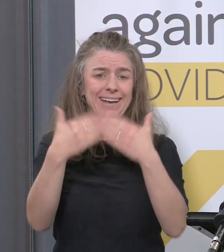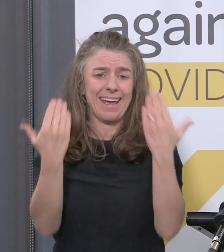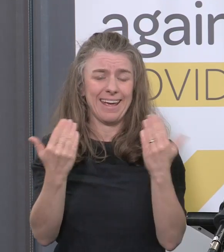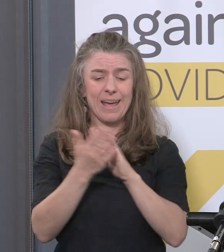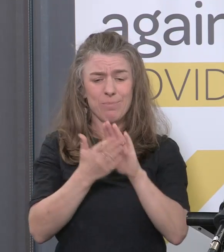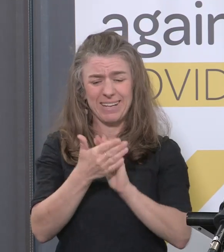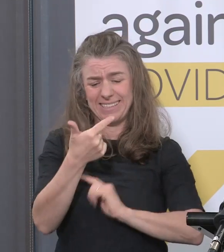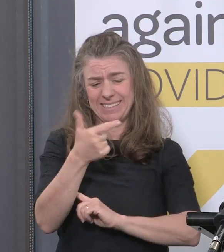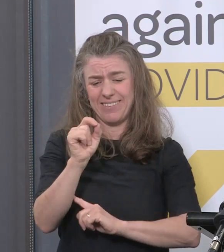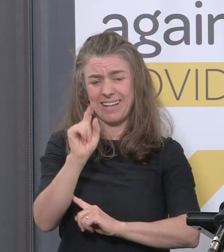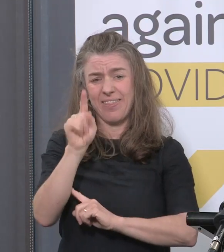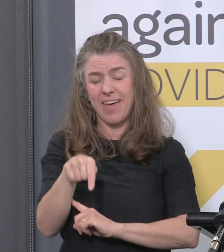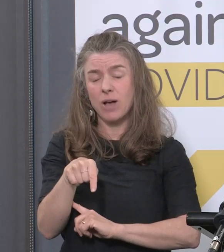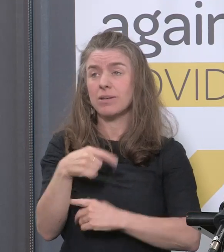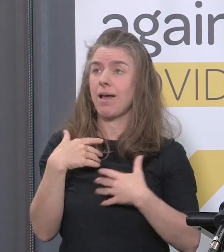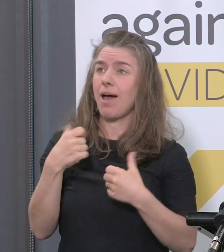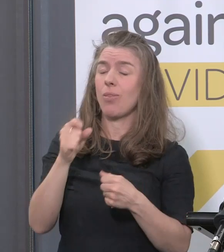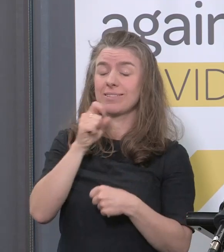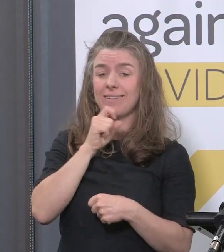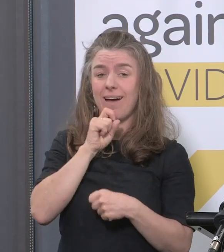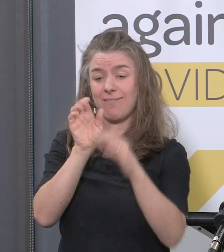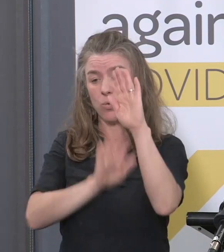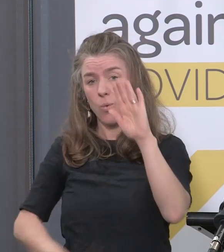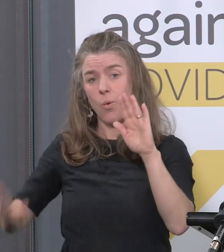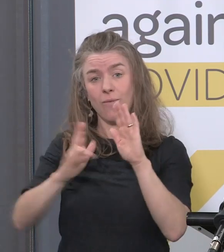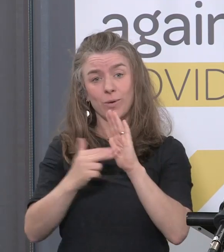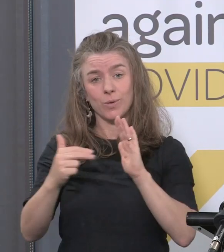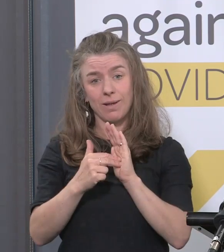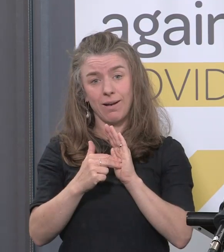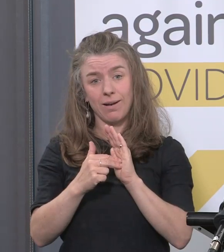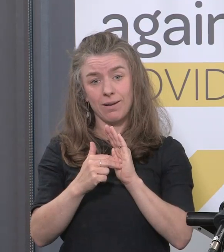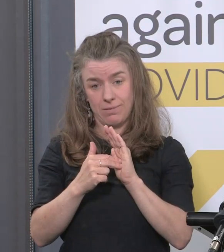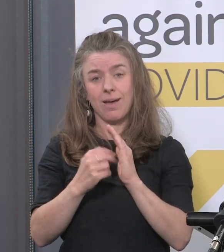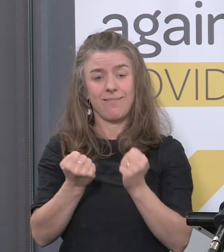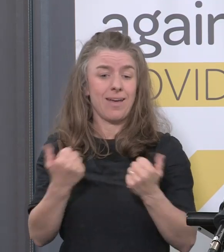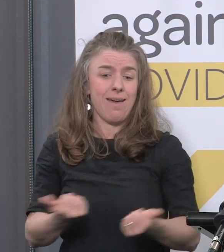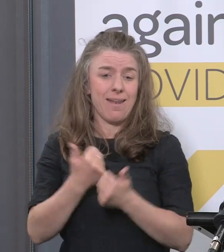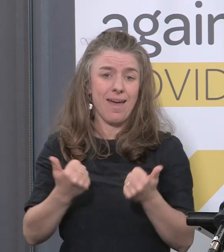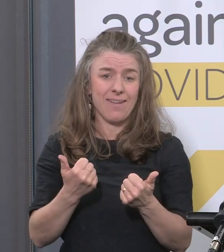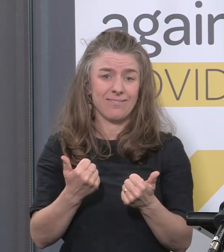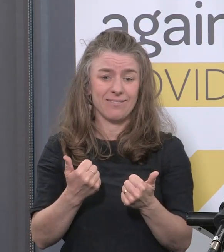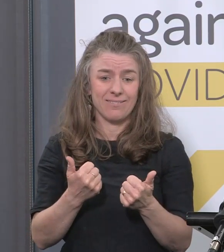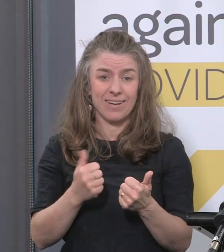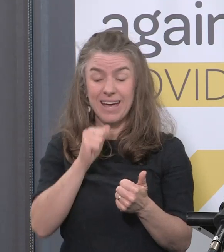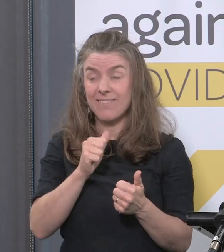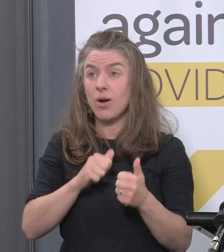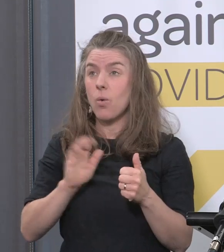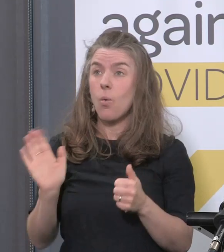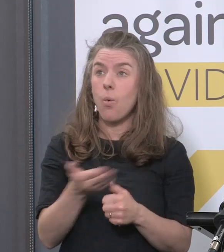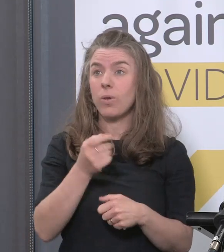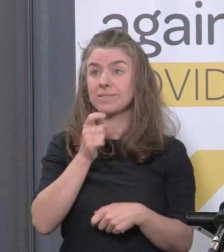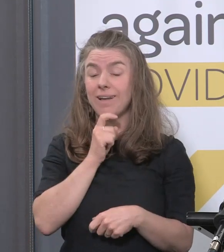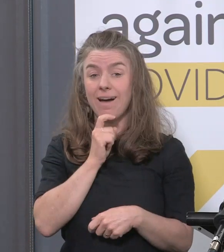around 70,000 employees in district health boards across the country. So there's enough for even if every employee, and that